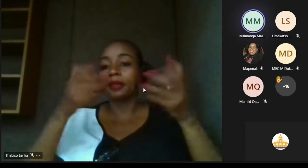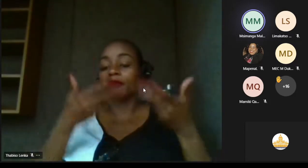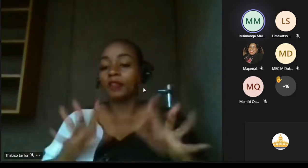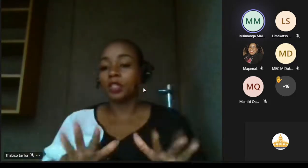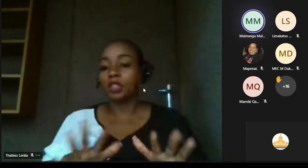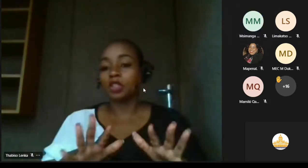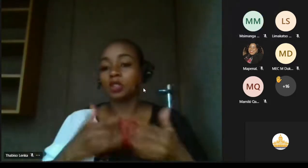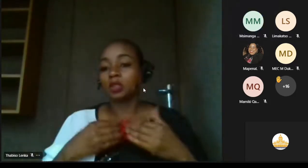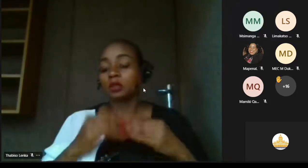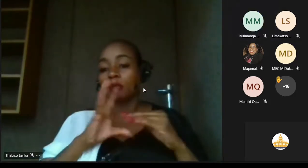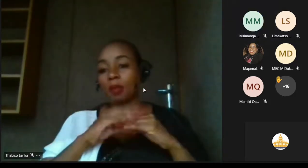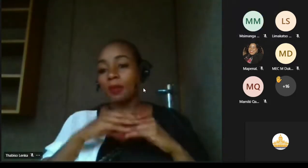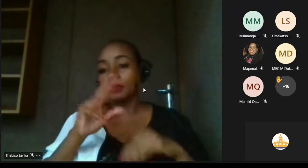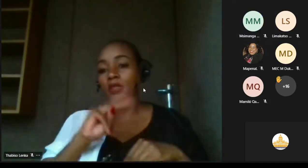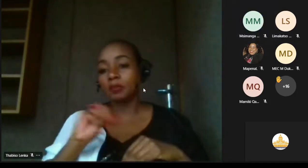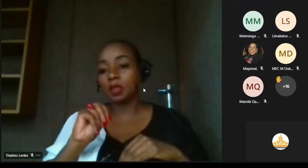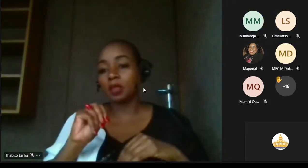Honorable Msimang,